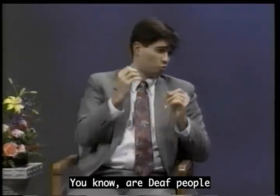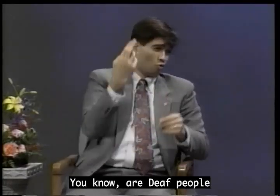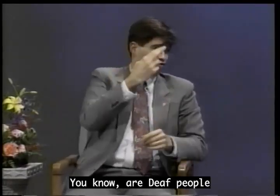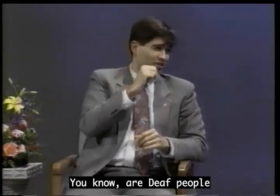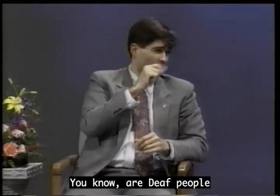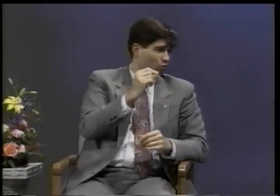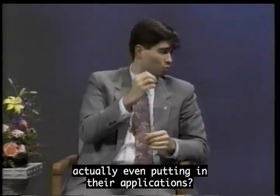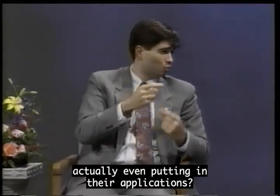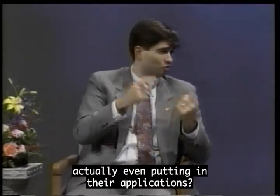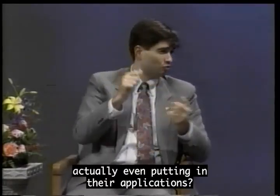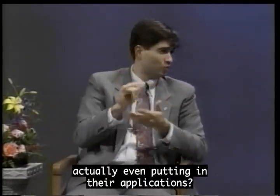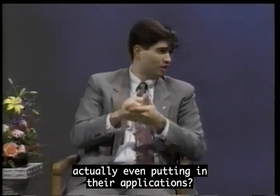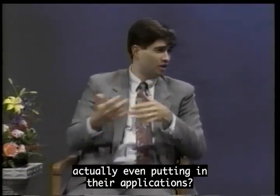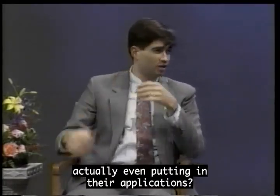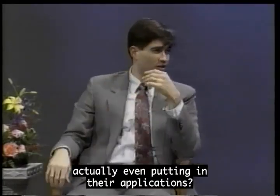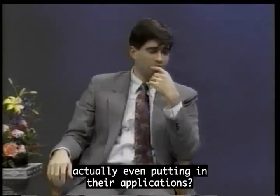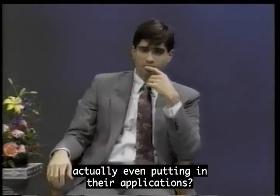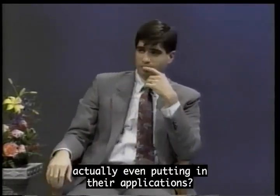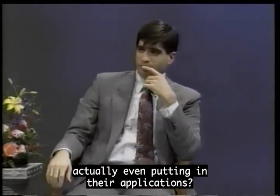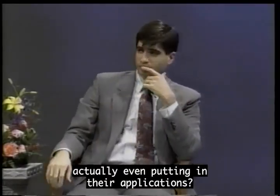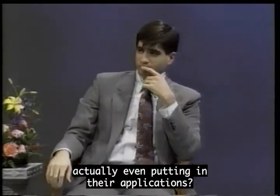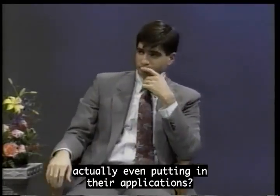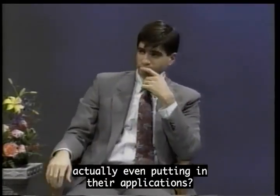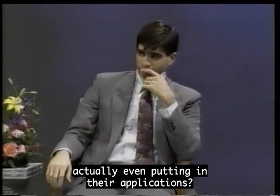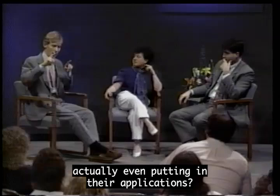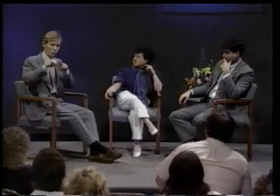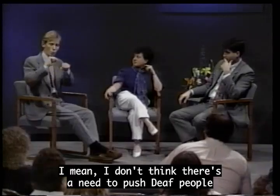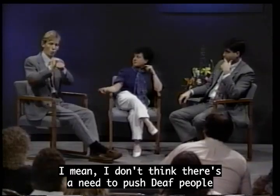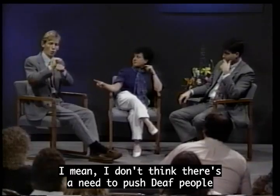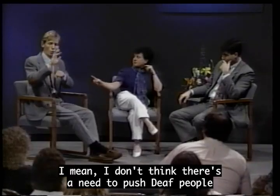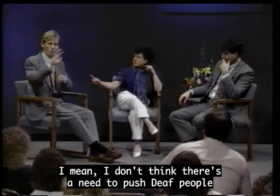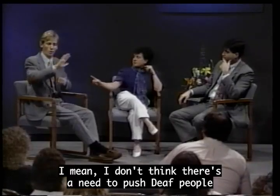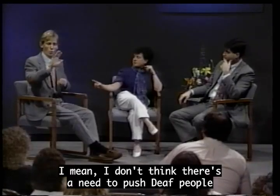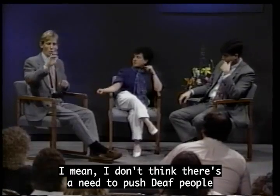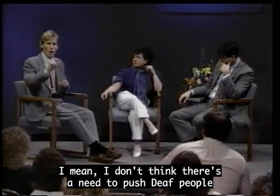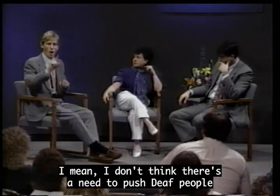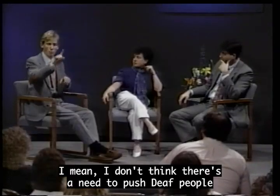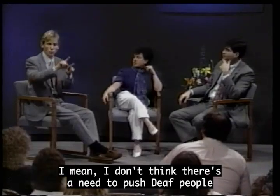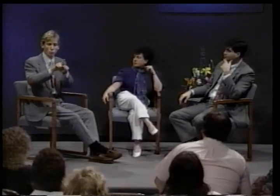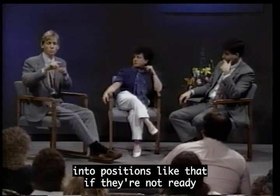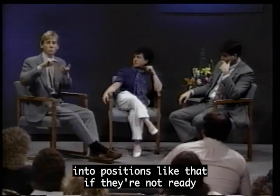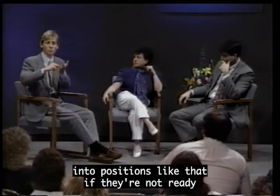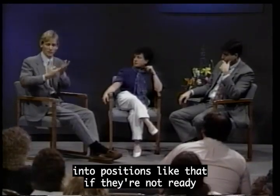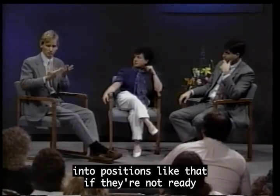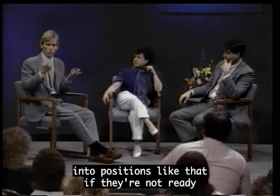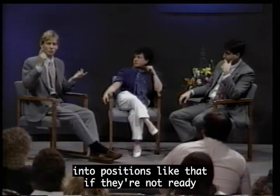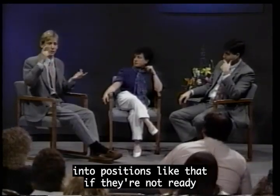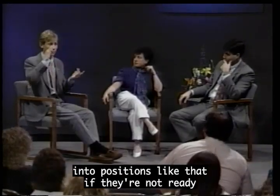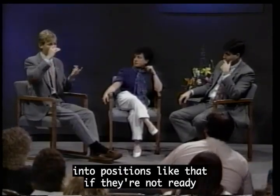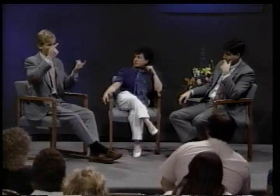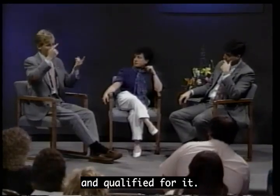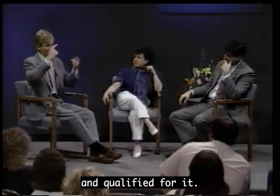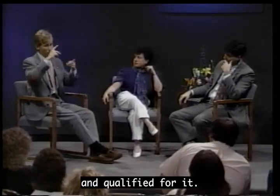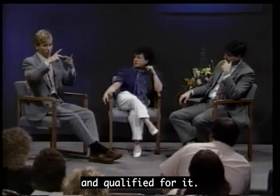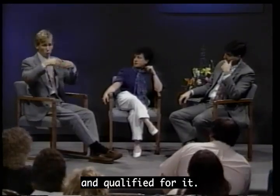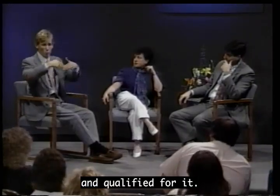in their applications? I mean, I don't think there's a need to push deaf people into positions like that if they're not ready and qualified for it. Also, I think deaf people need